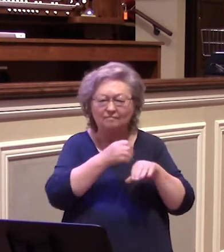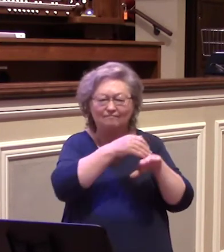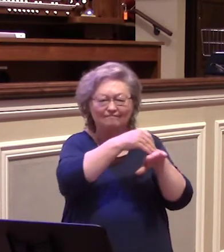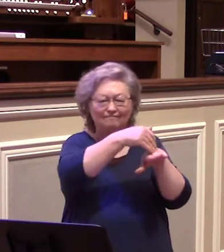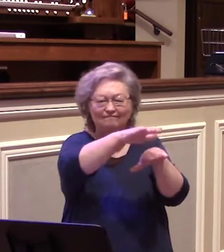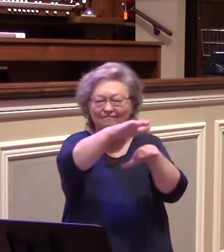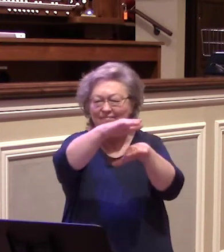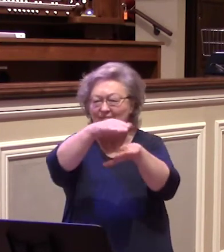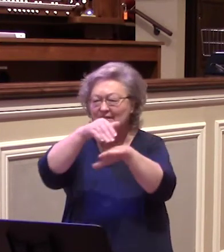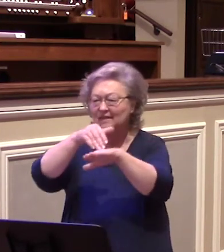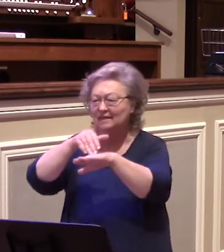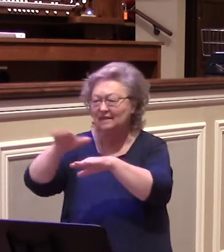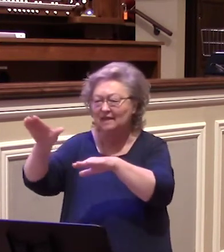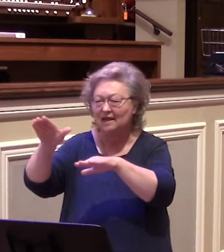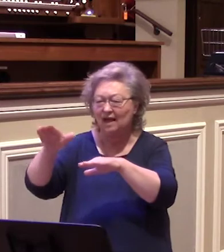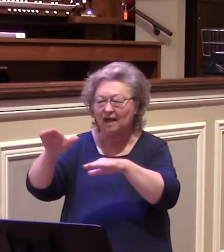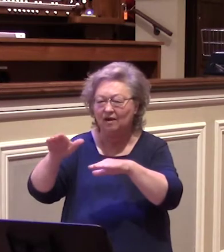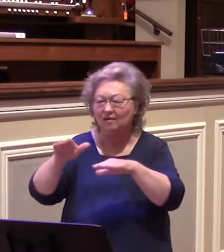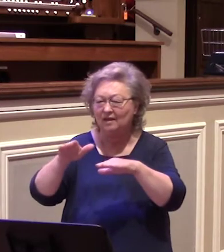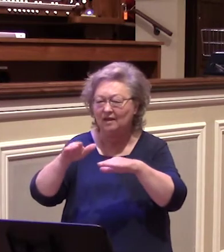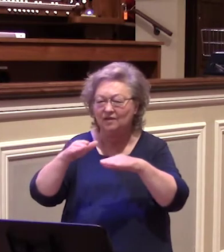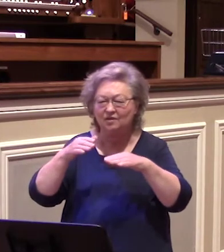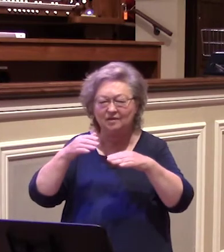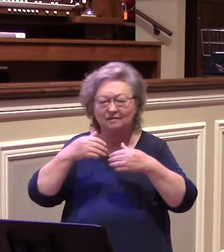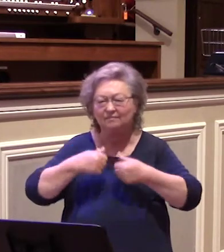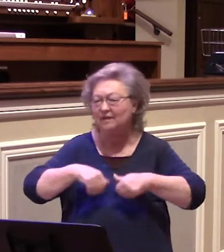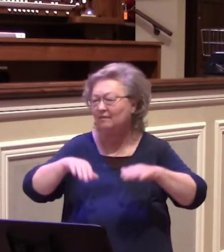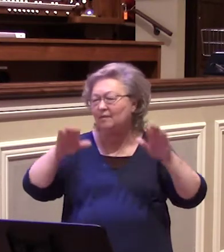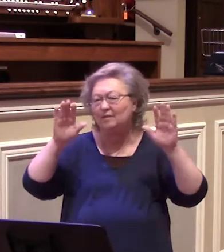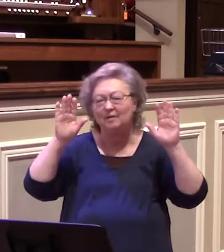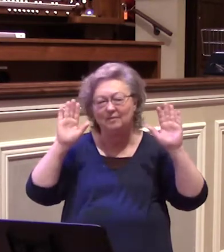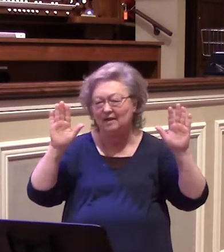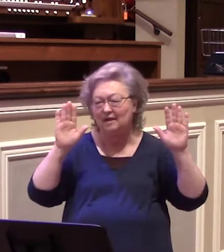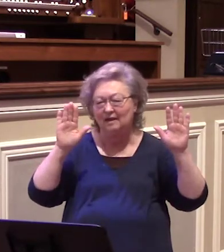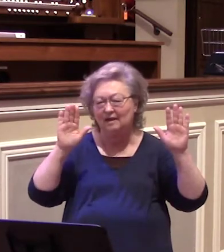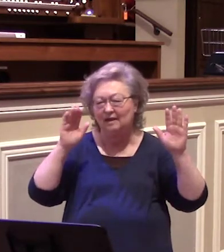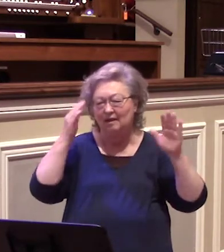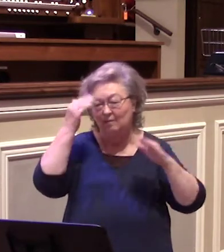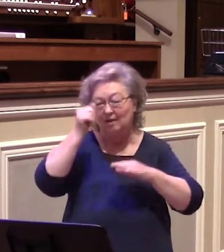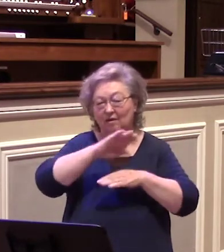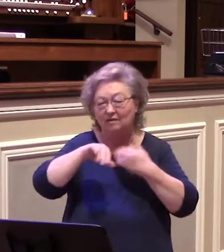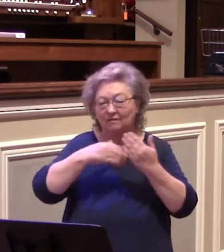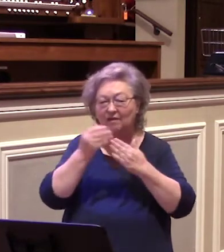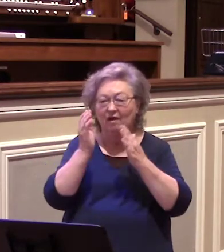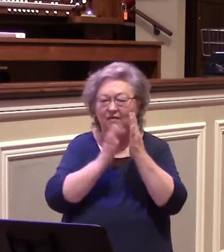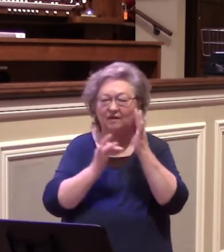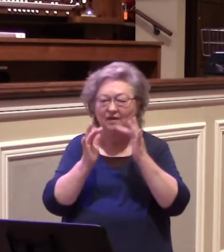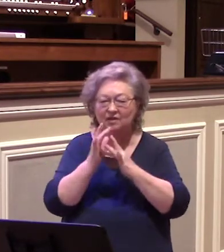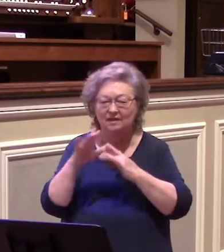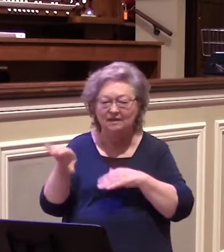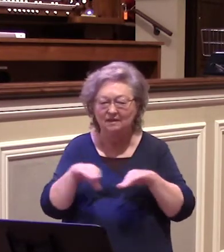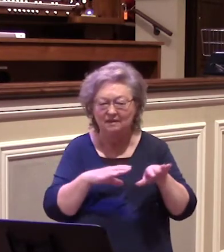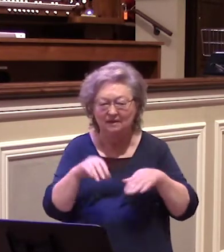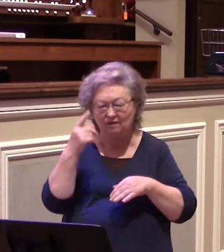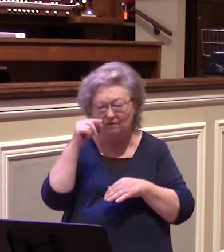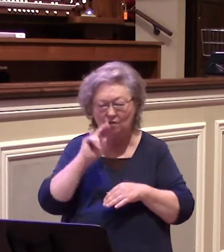suffering in righteousness, giving completely. Because of what's been done for us. In Jesus' name,